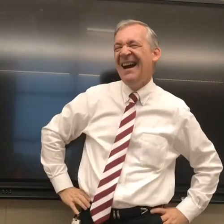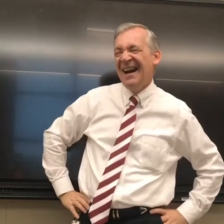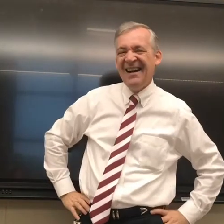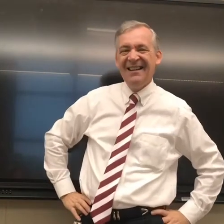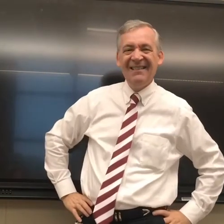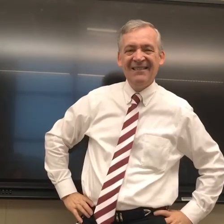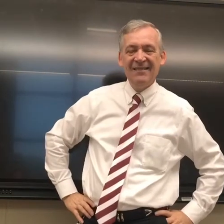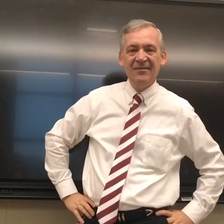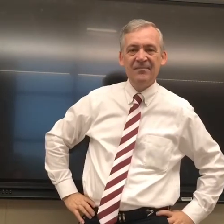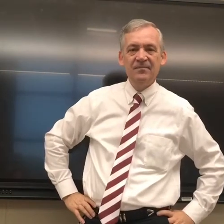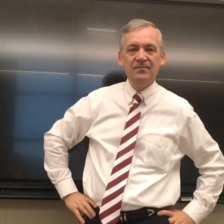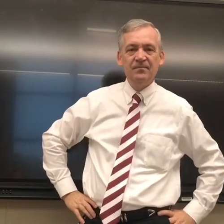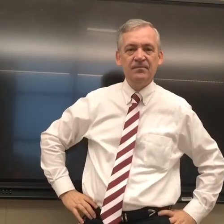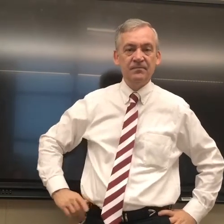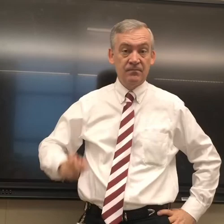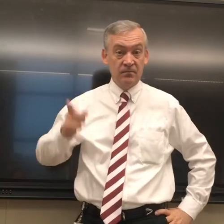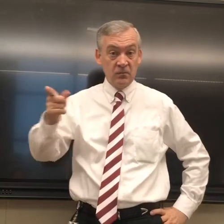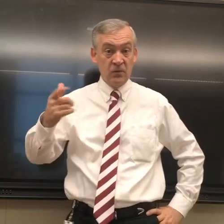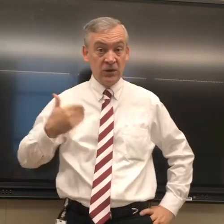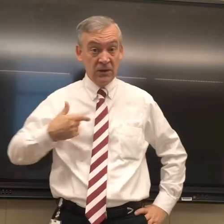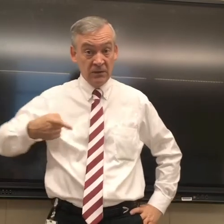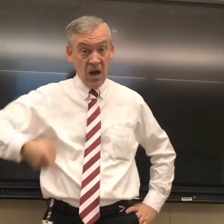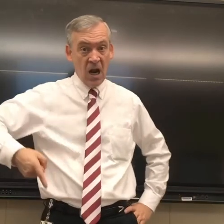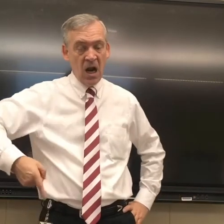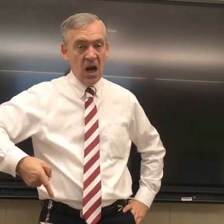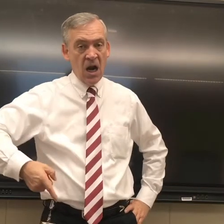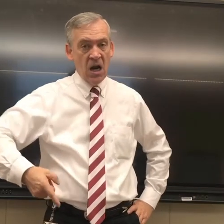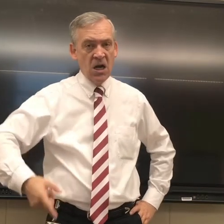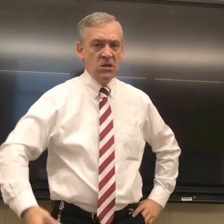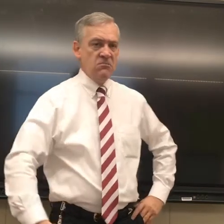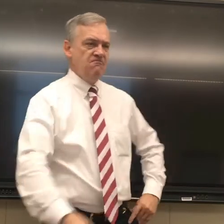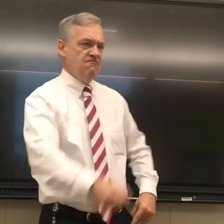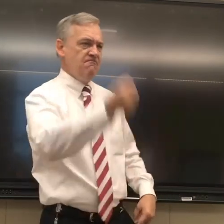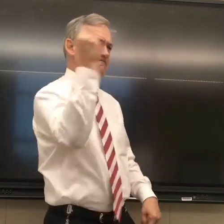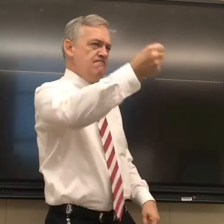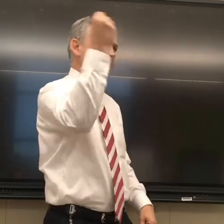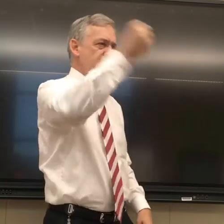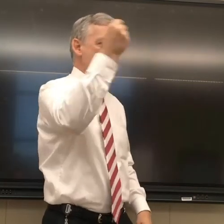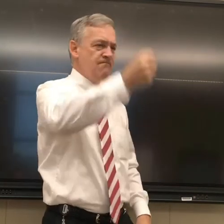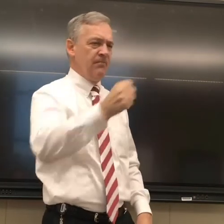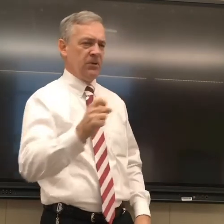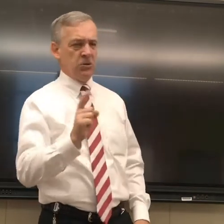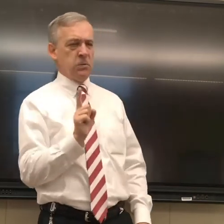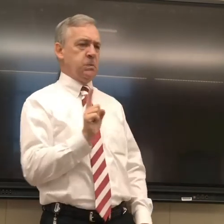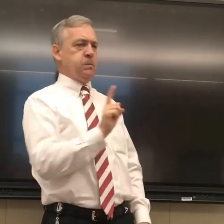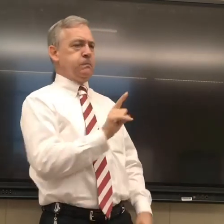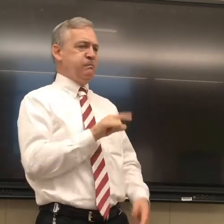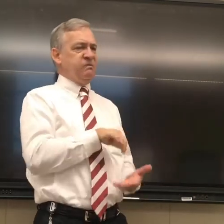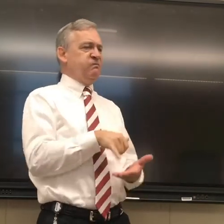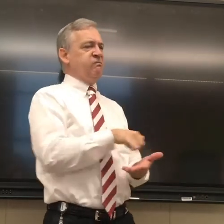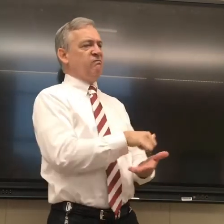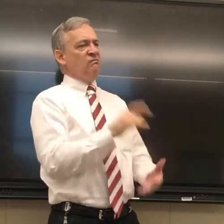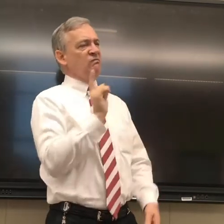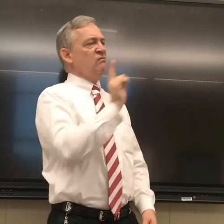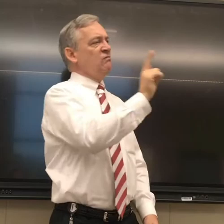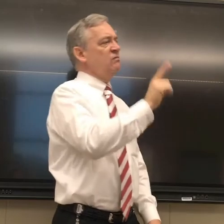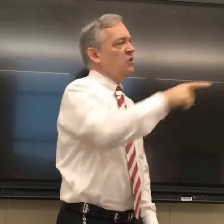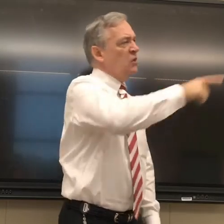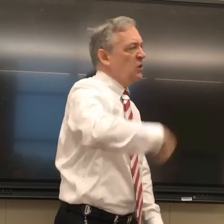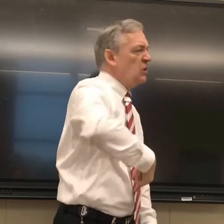She shook her stick at us and started shakily down the road, crying, "Get along! John Burke, come